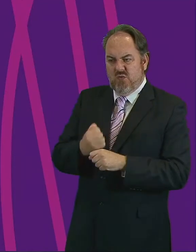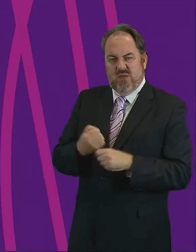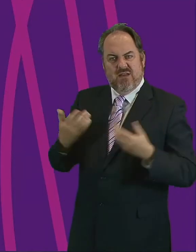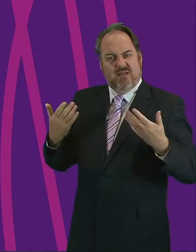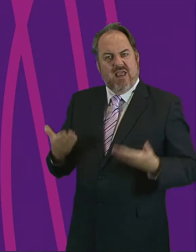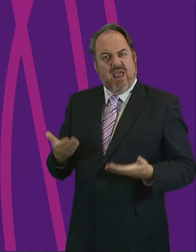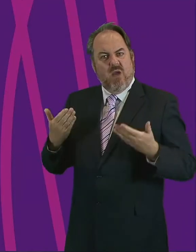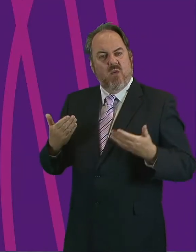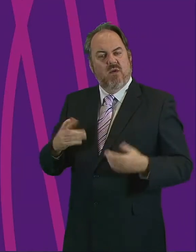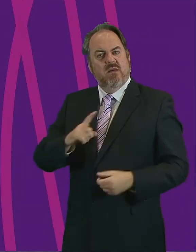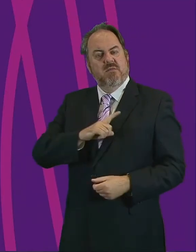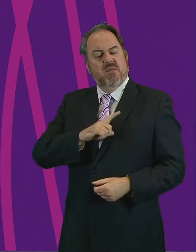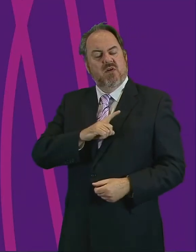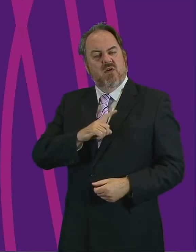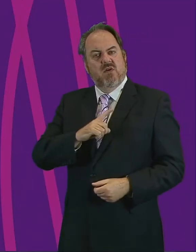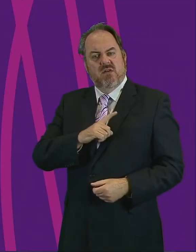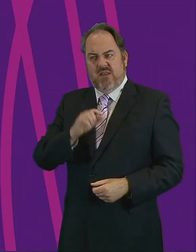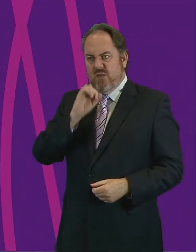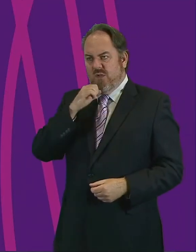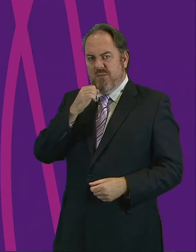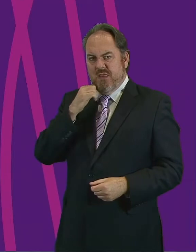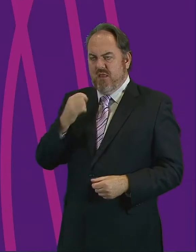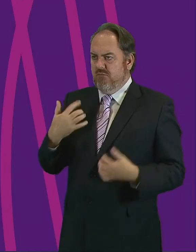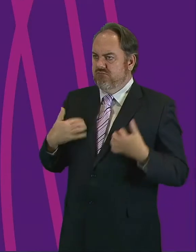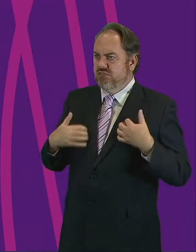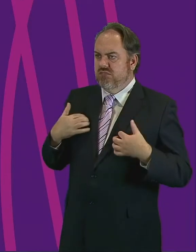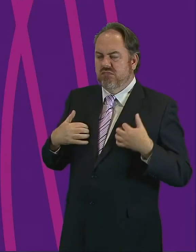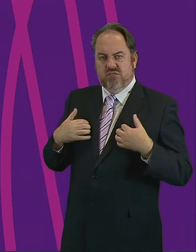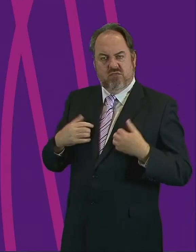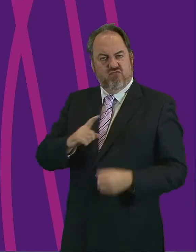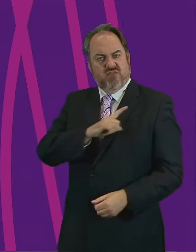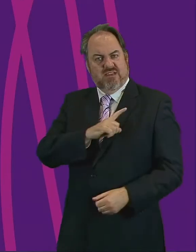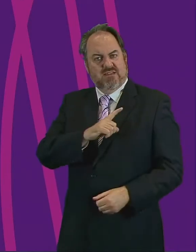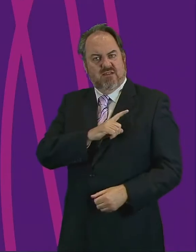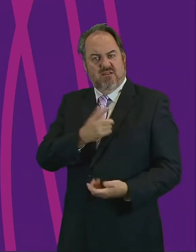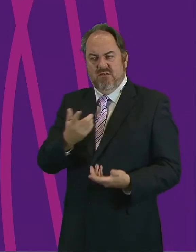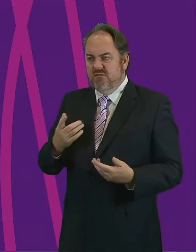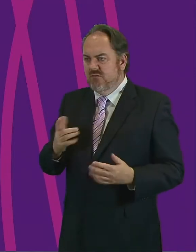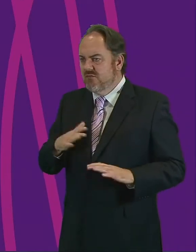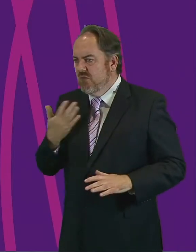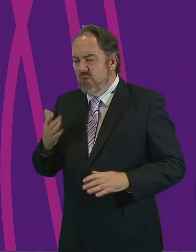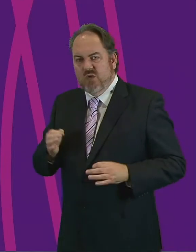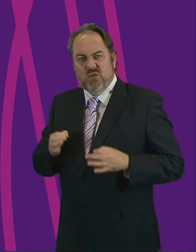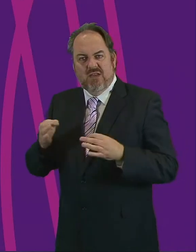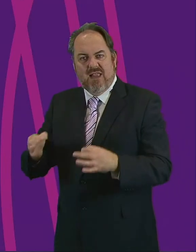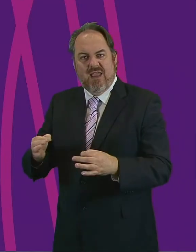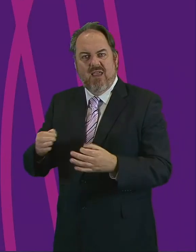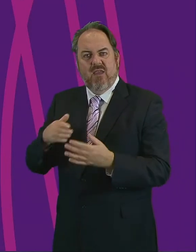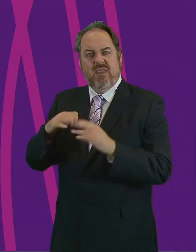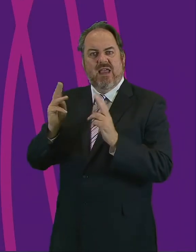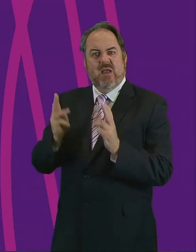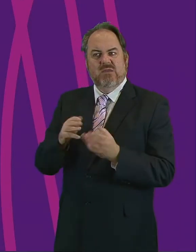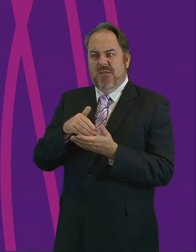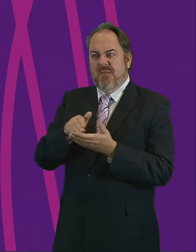given that there will now be a massive incentive to delay and thus cause disruption to the market at